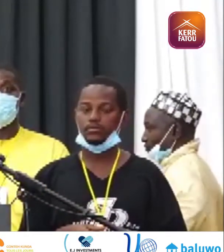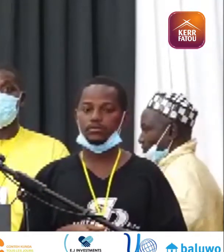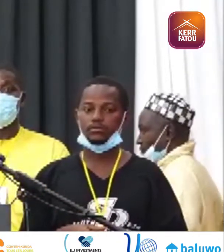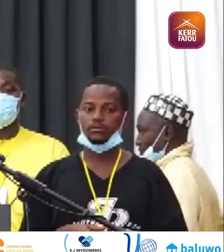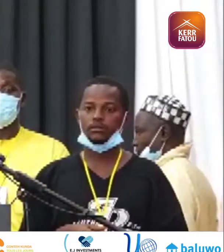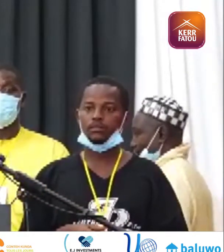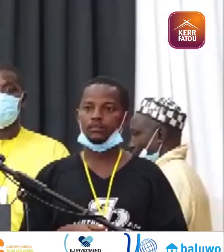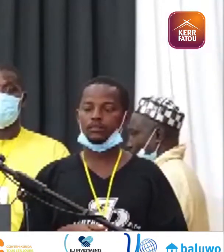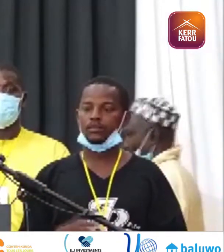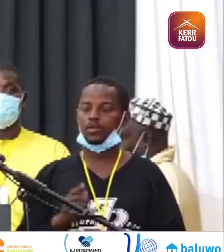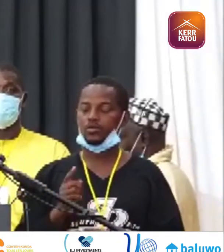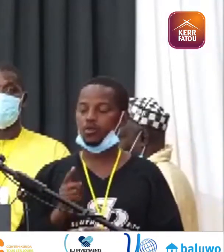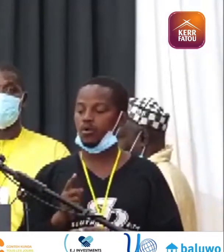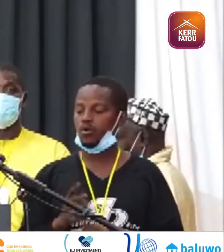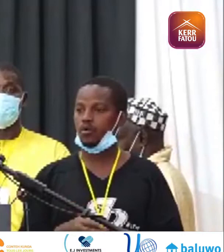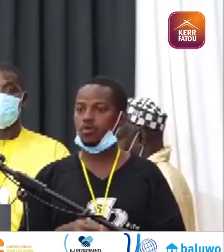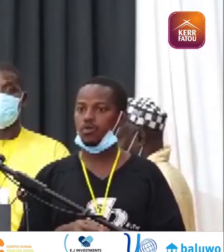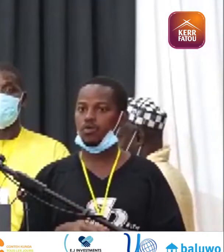So,